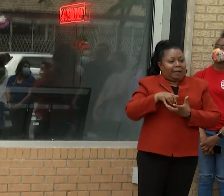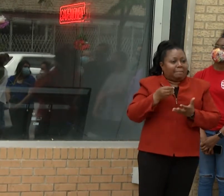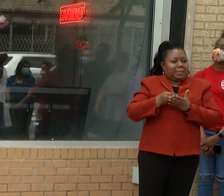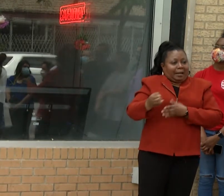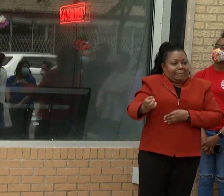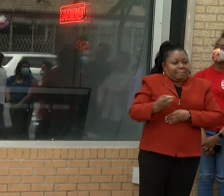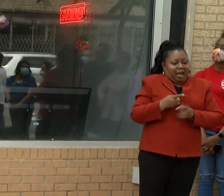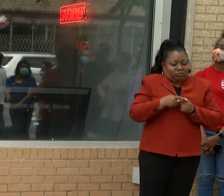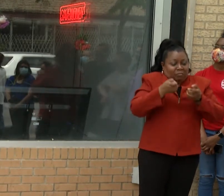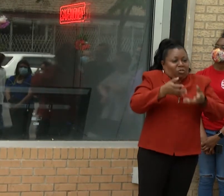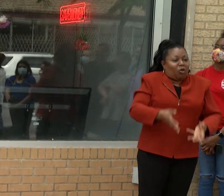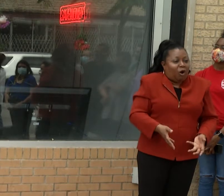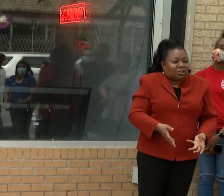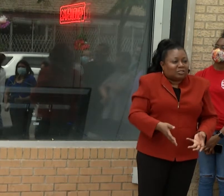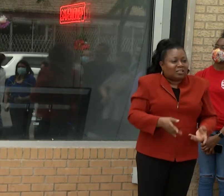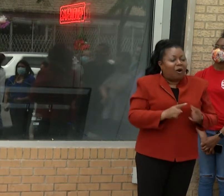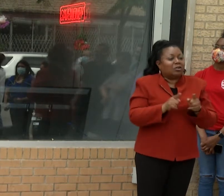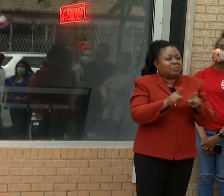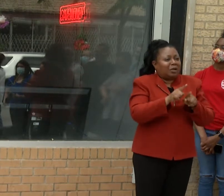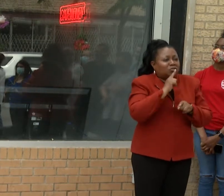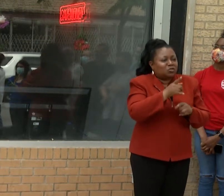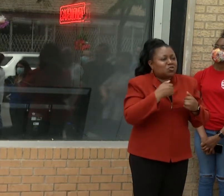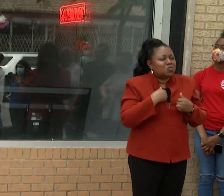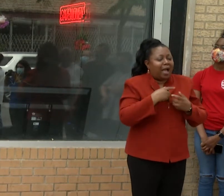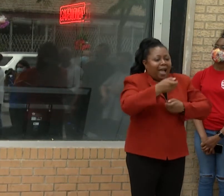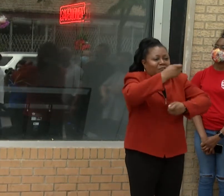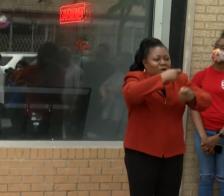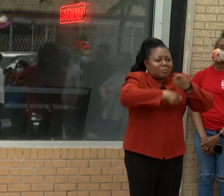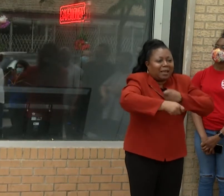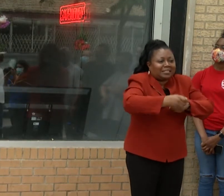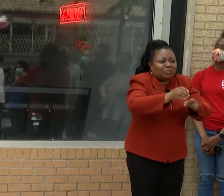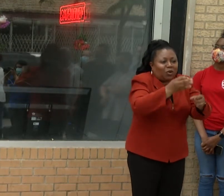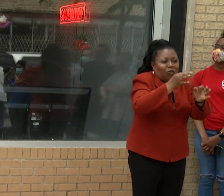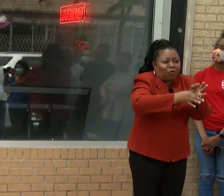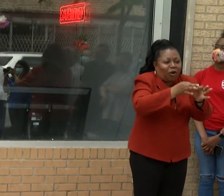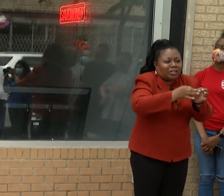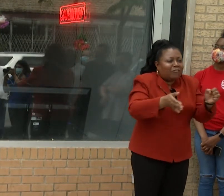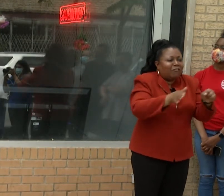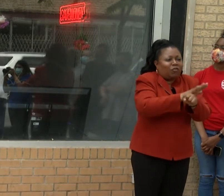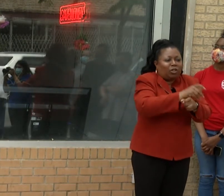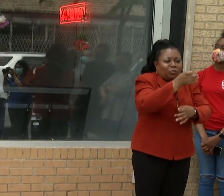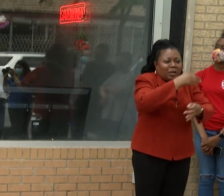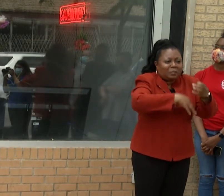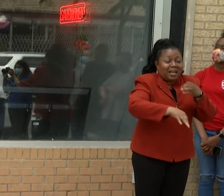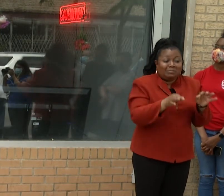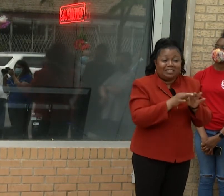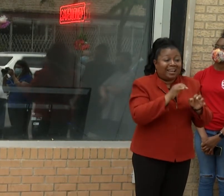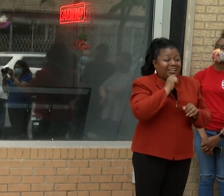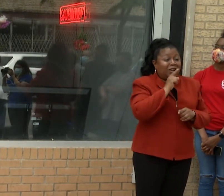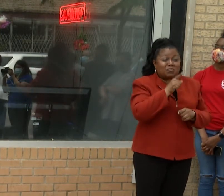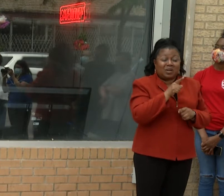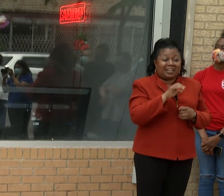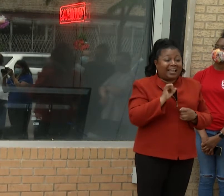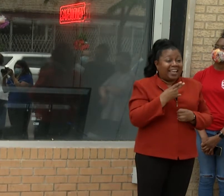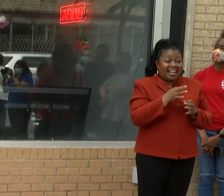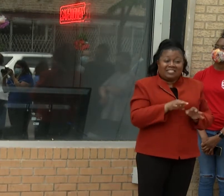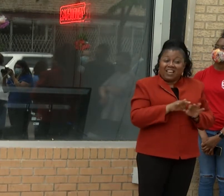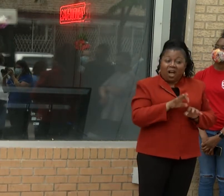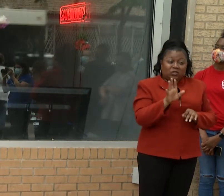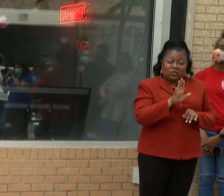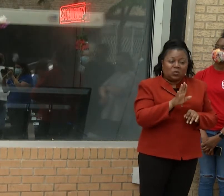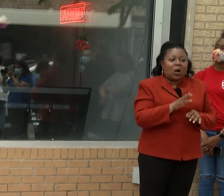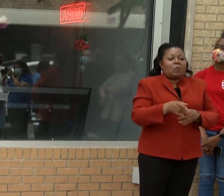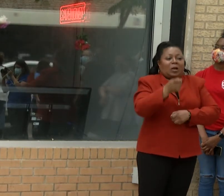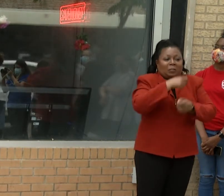losses. And then also making sure that you have replacement cost, full replacement cost, not actual cash value,